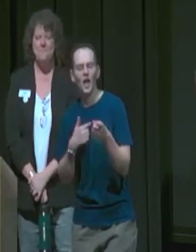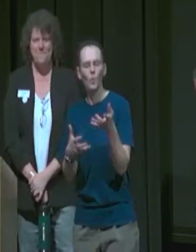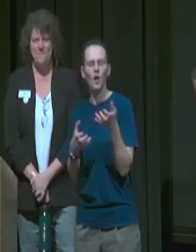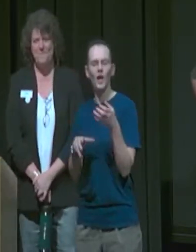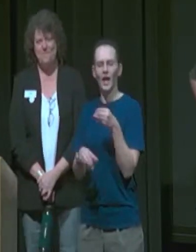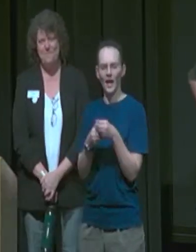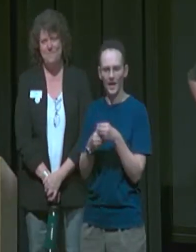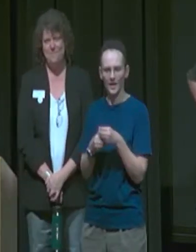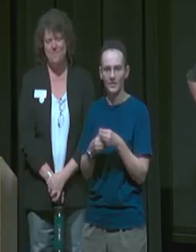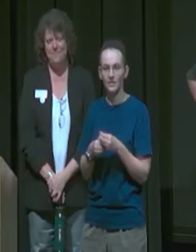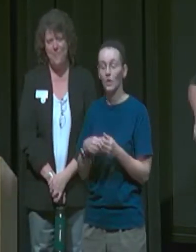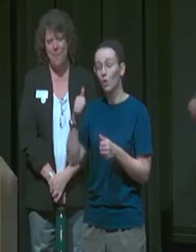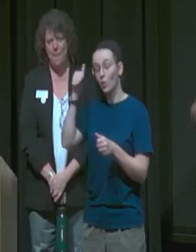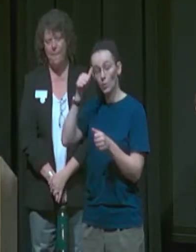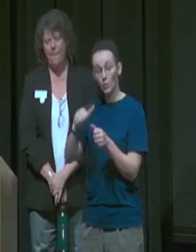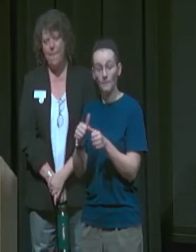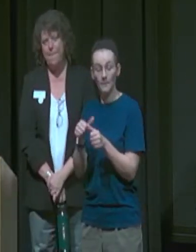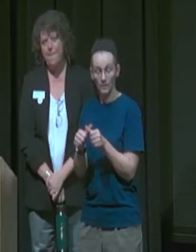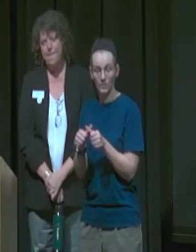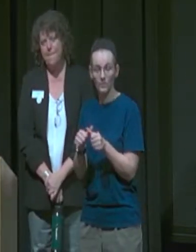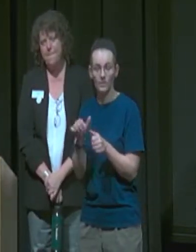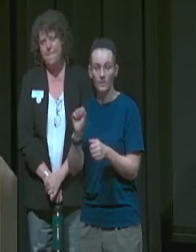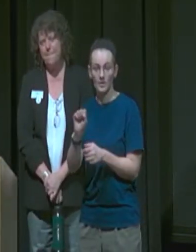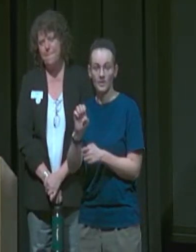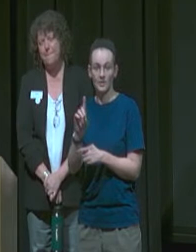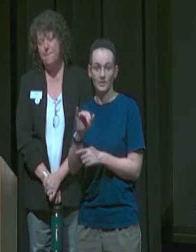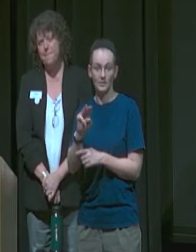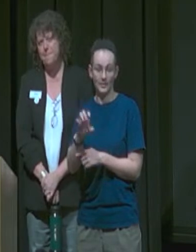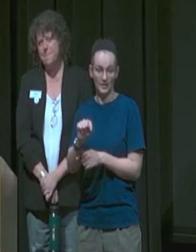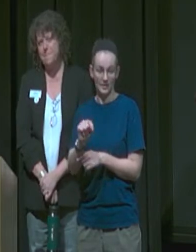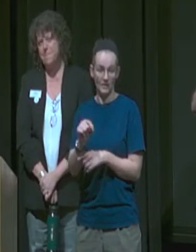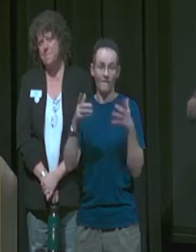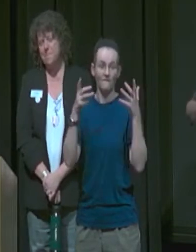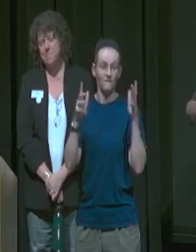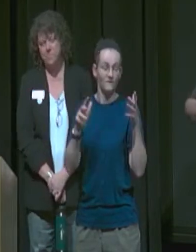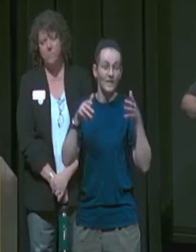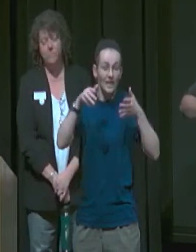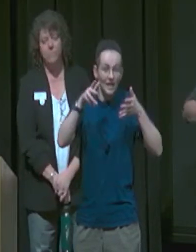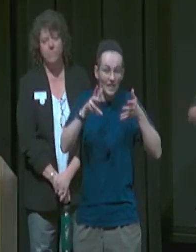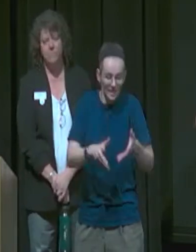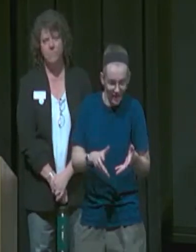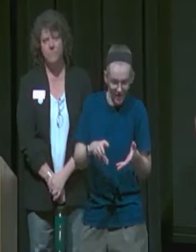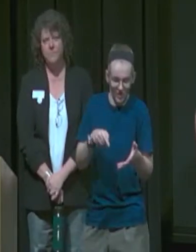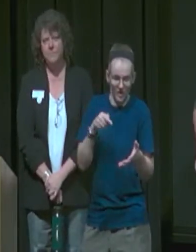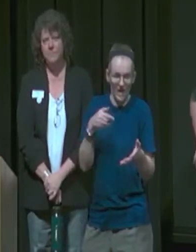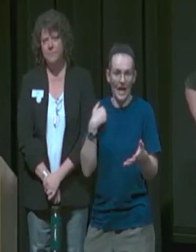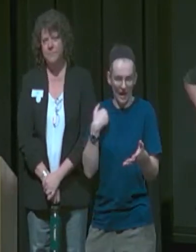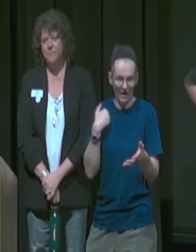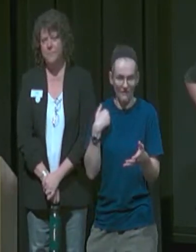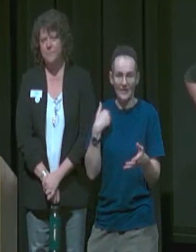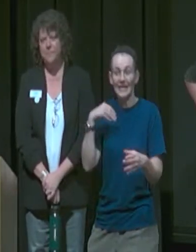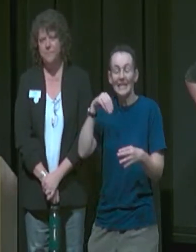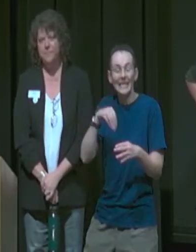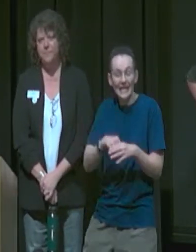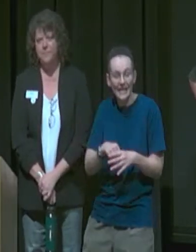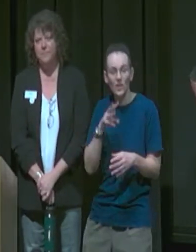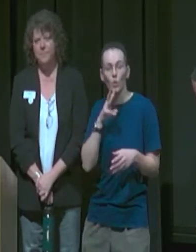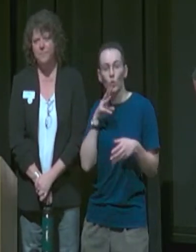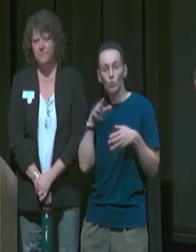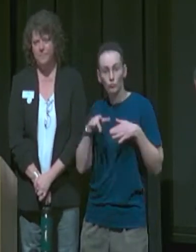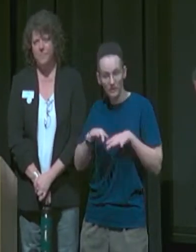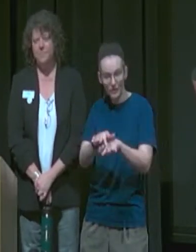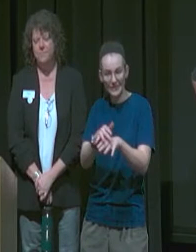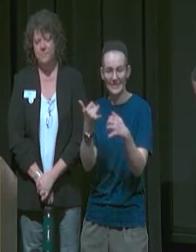that. Keep in mind, the sediment is actually already there. The sediment is in the river